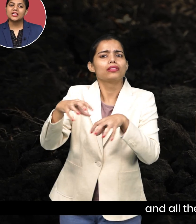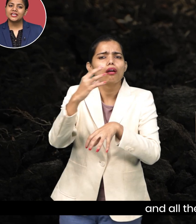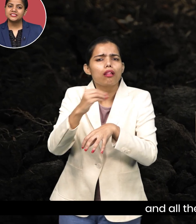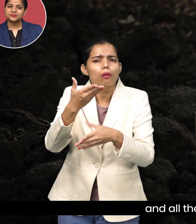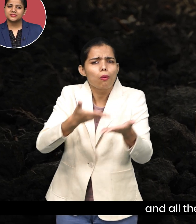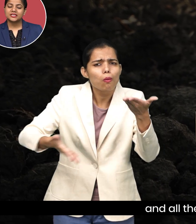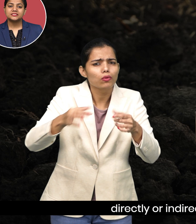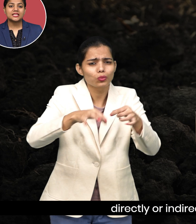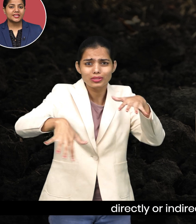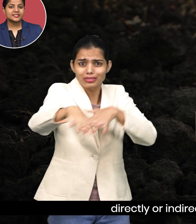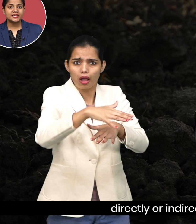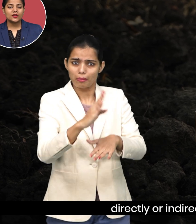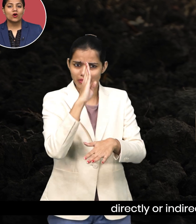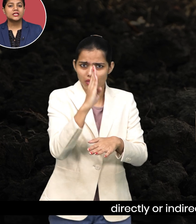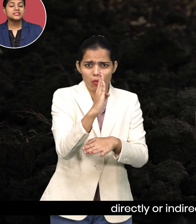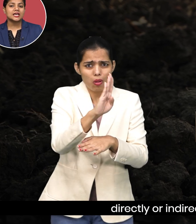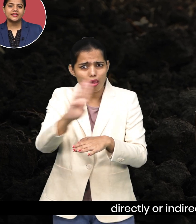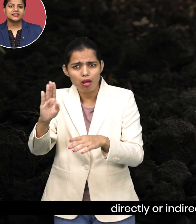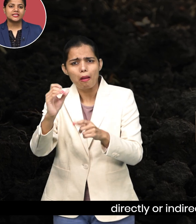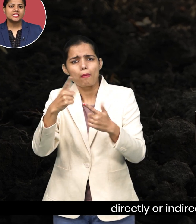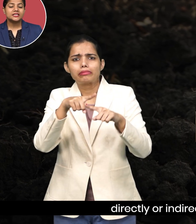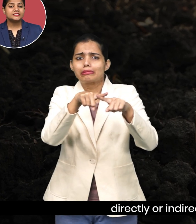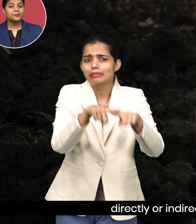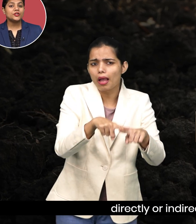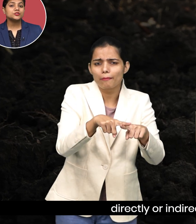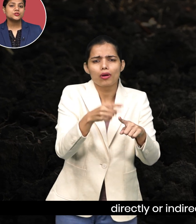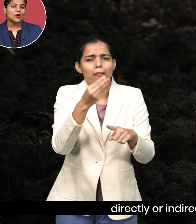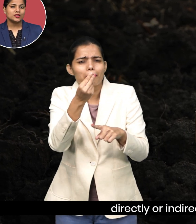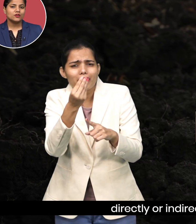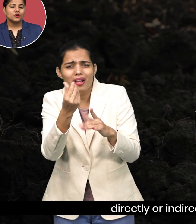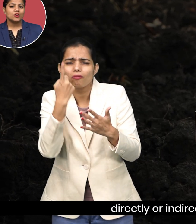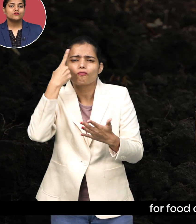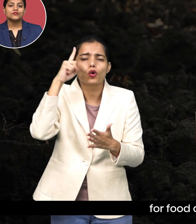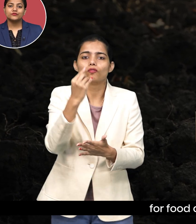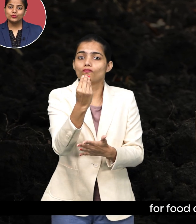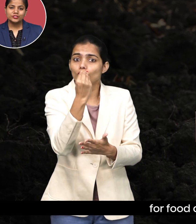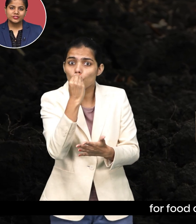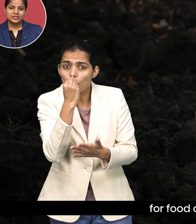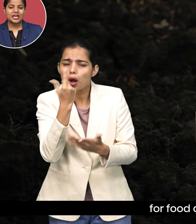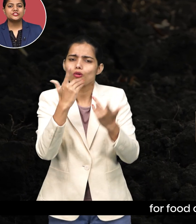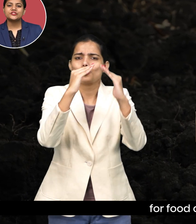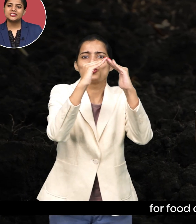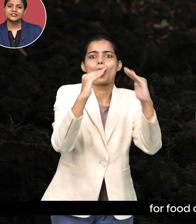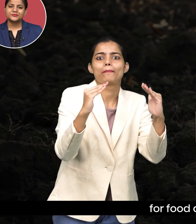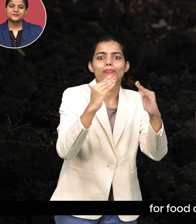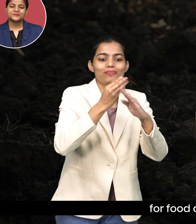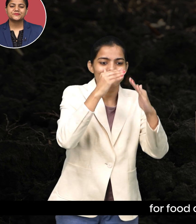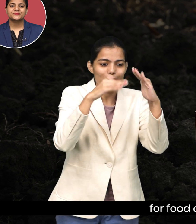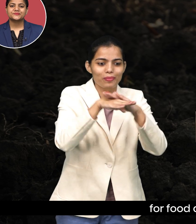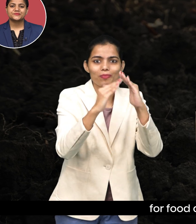the organisms directly or indirectly depend on soil for food and